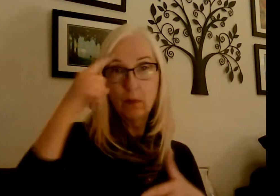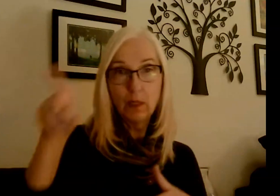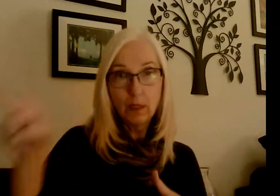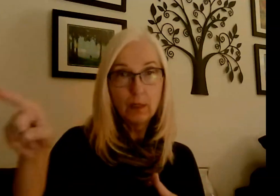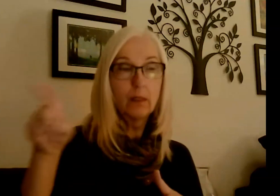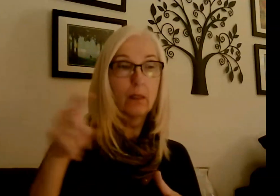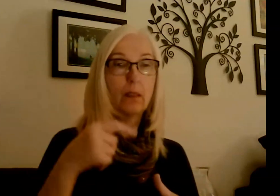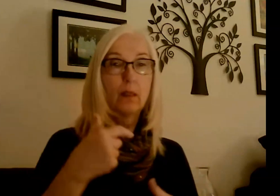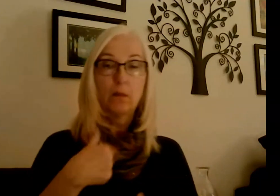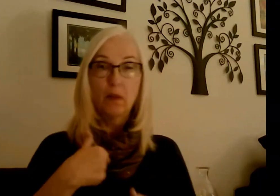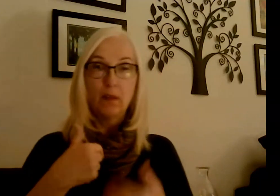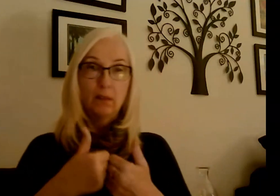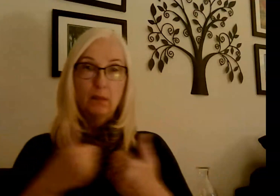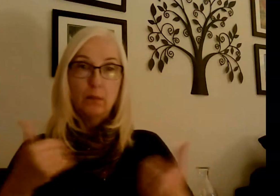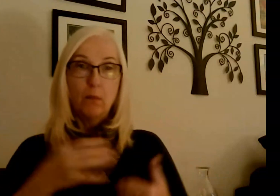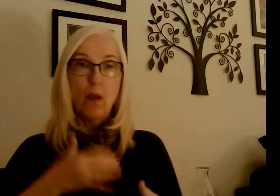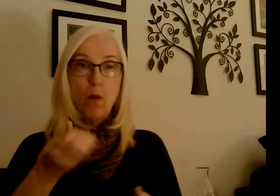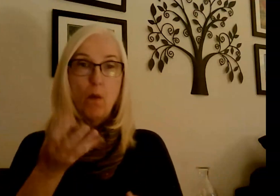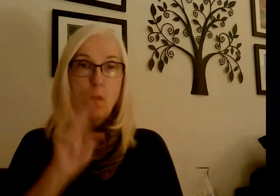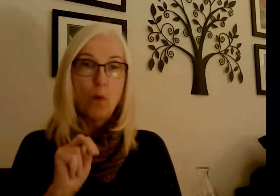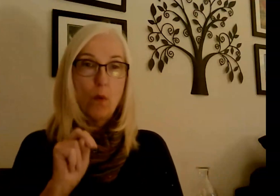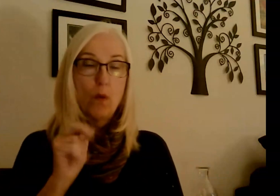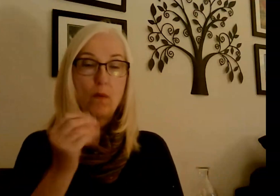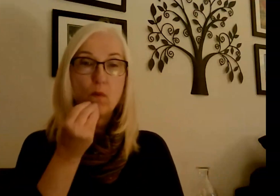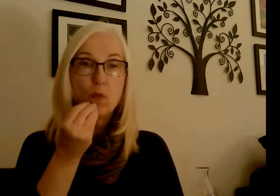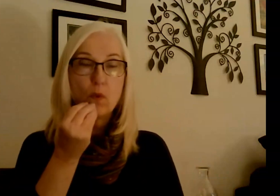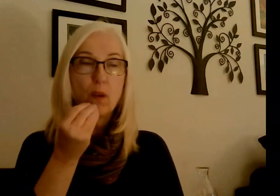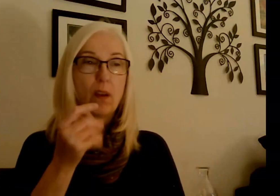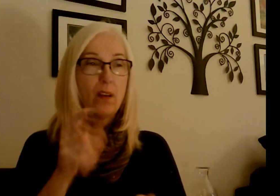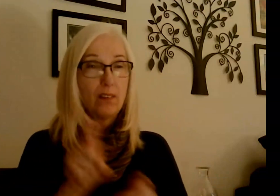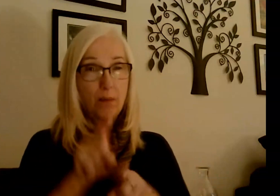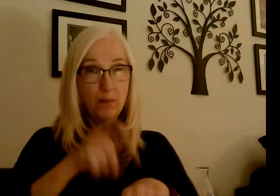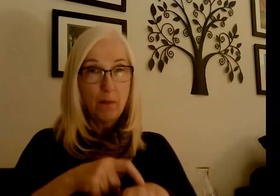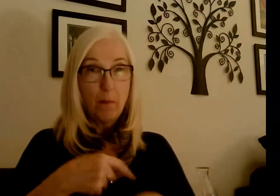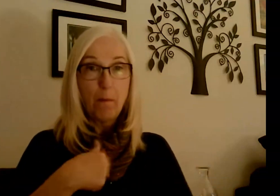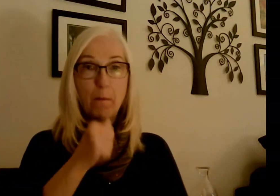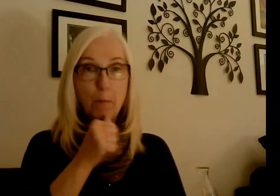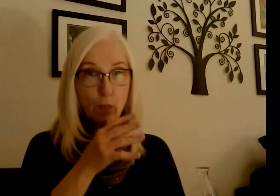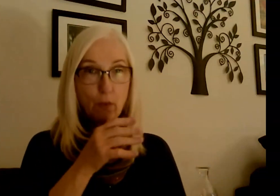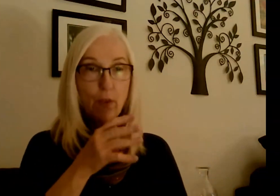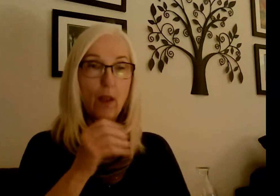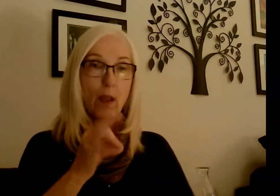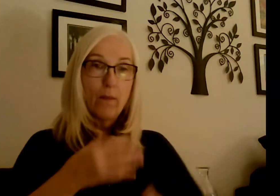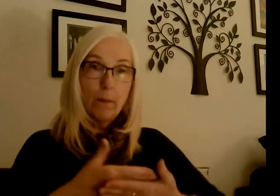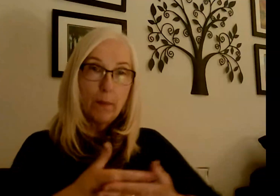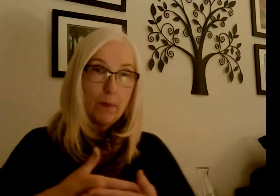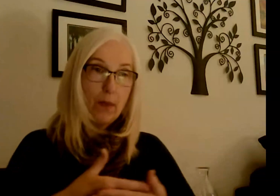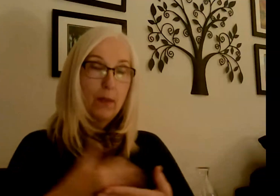I was cooking meat for my husband, but then me and the baby was trying to